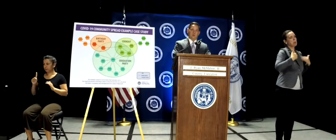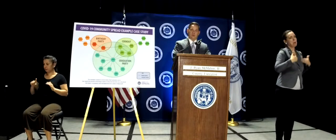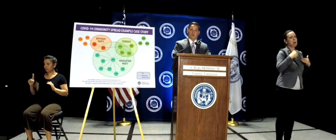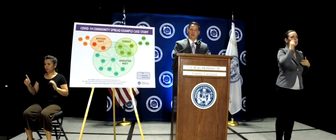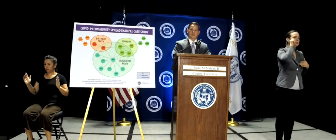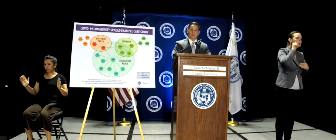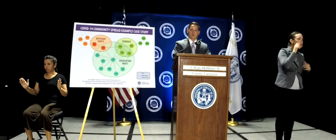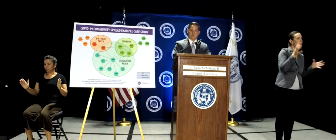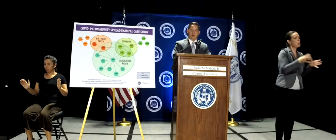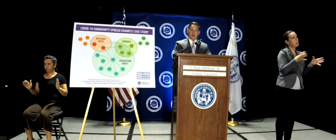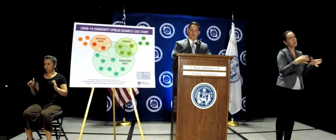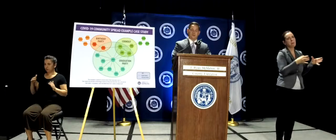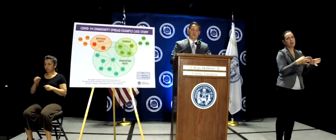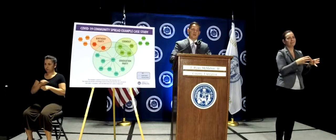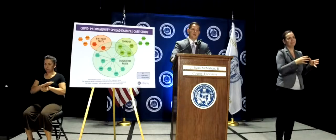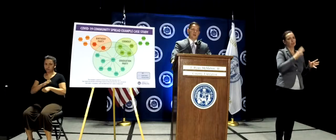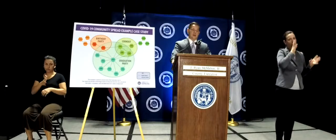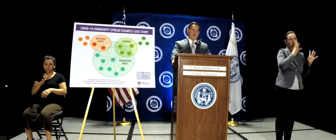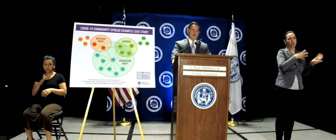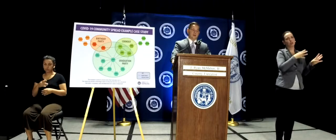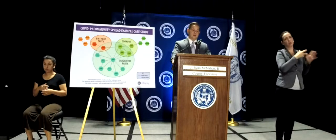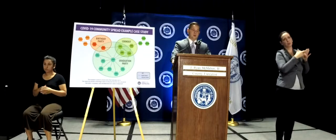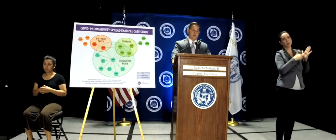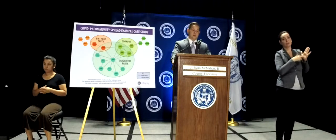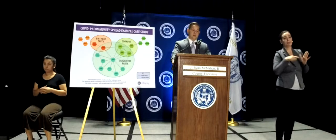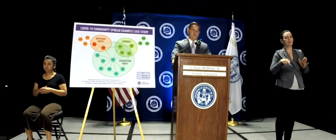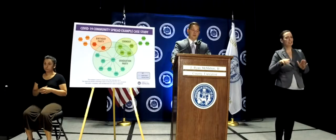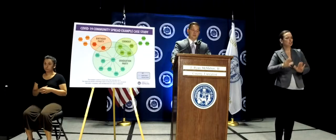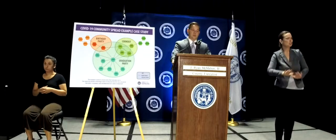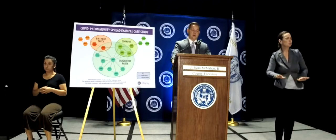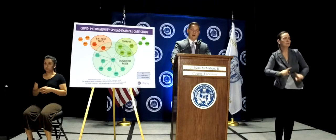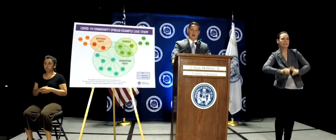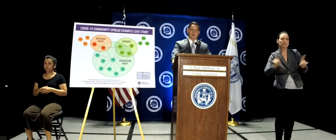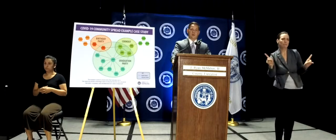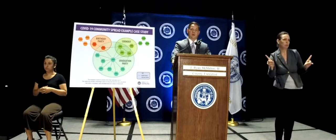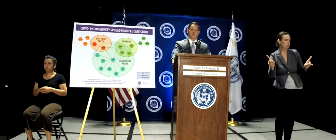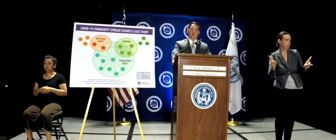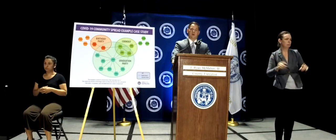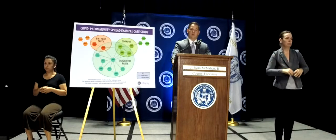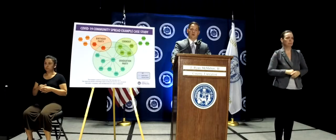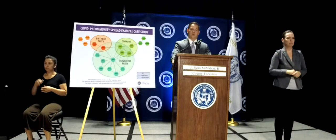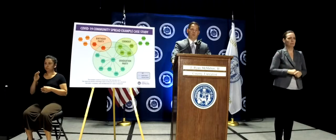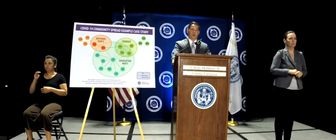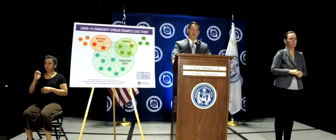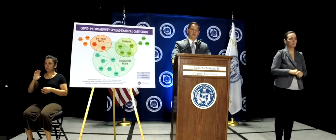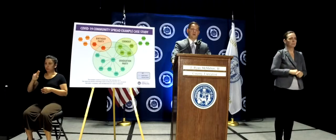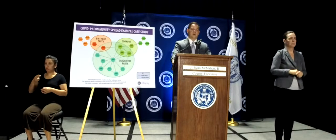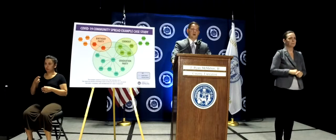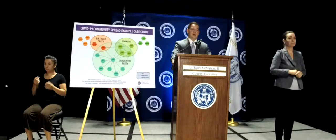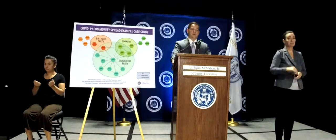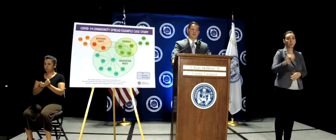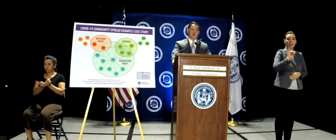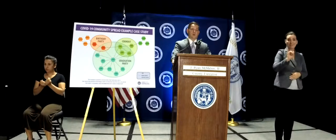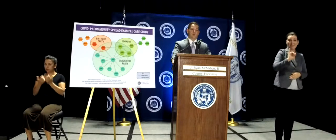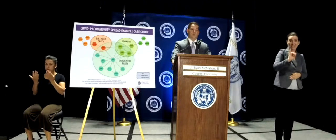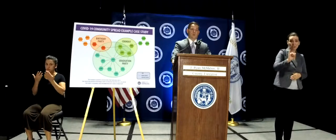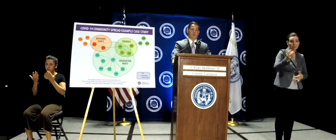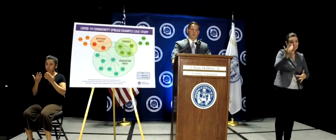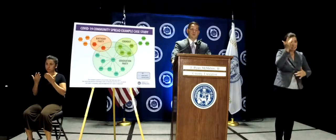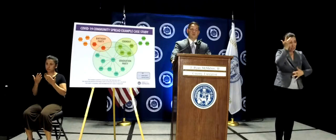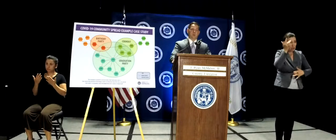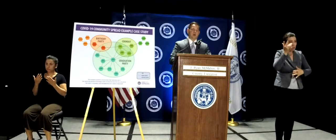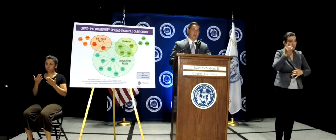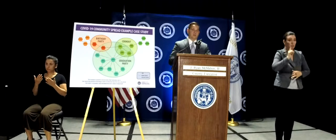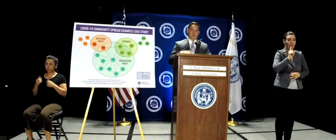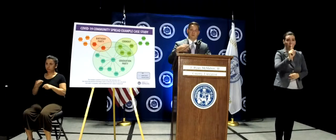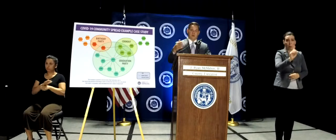knew when we shut down schools in March. And certainly the infection rate now is at a very, very good point. So